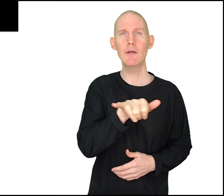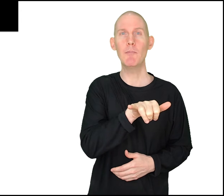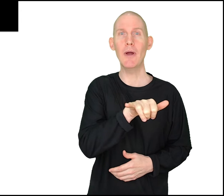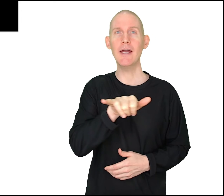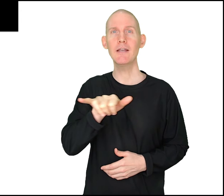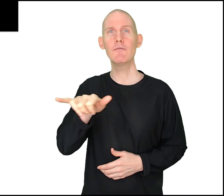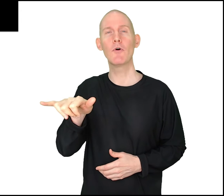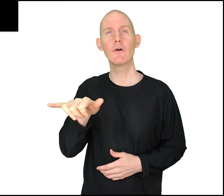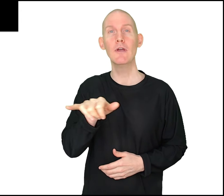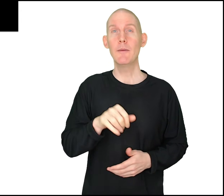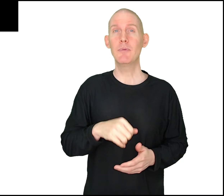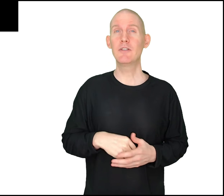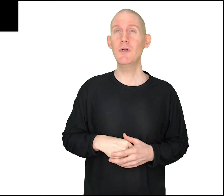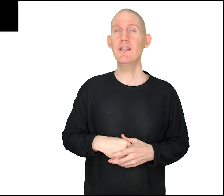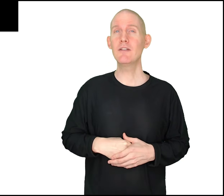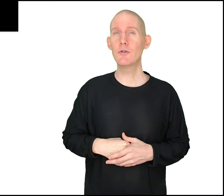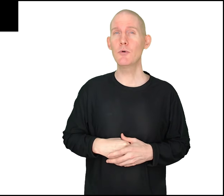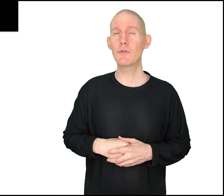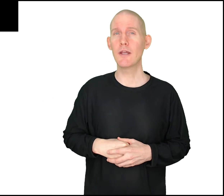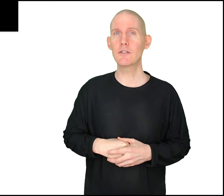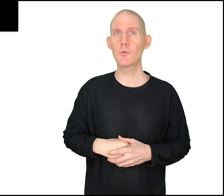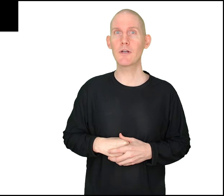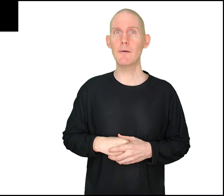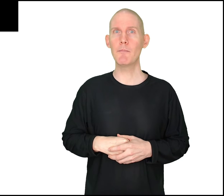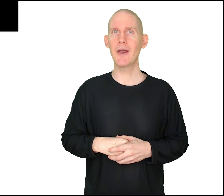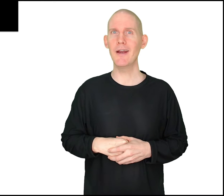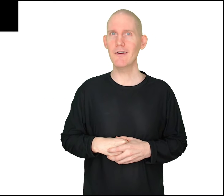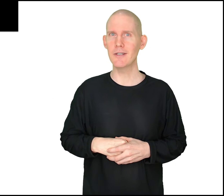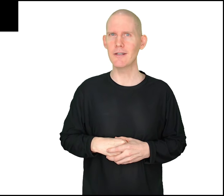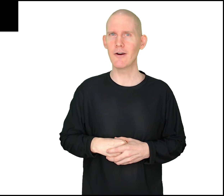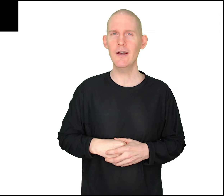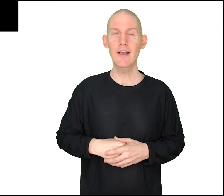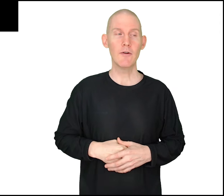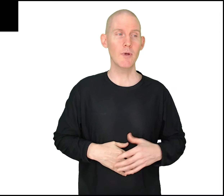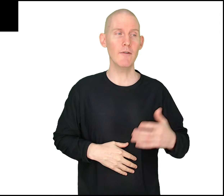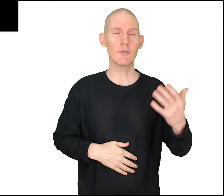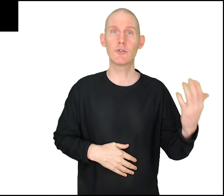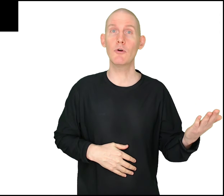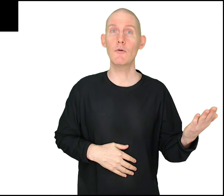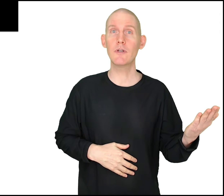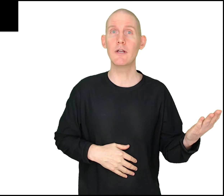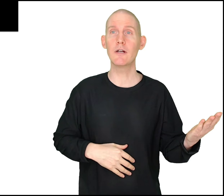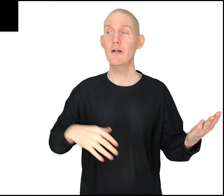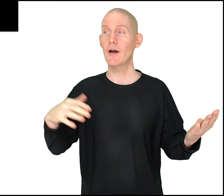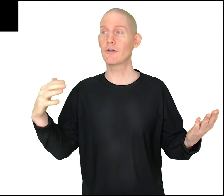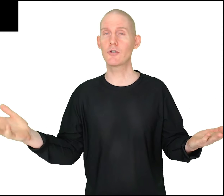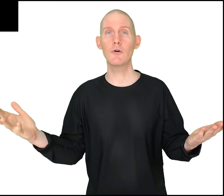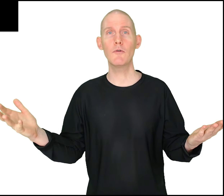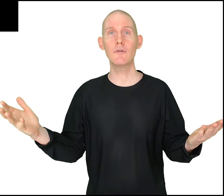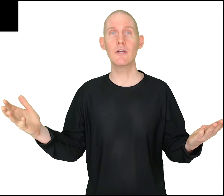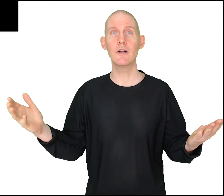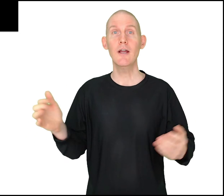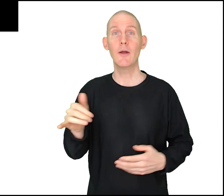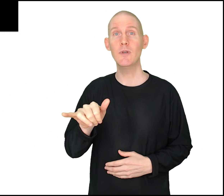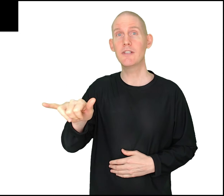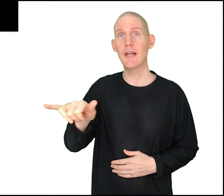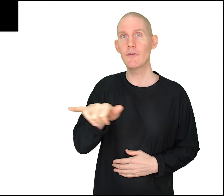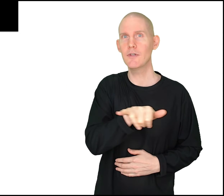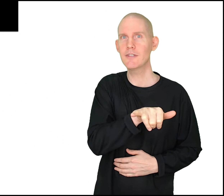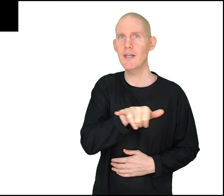back and forth between the 2 things we're comparing, all right? We have a shirt over here, and we say they're the same.